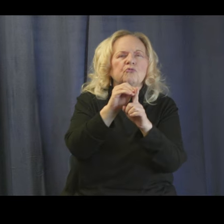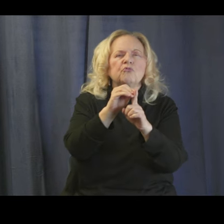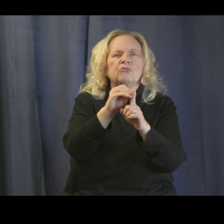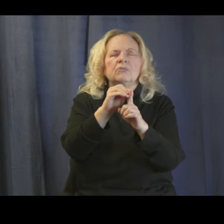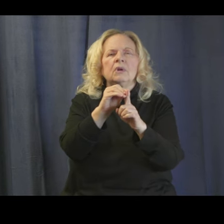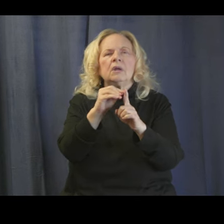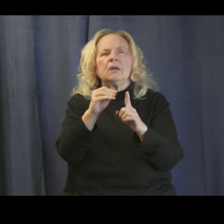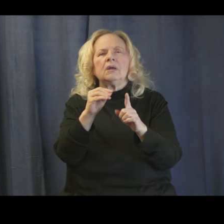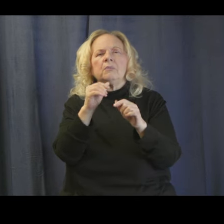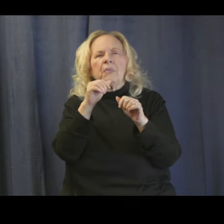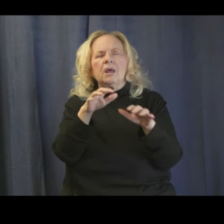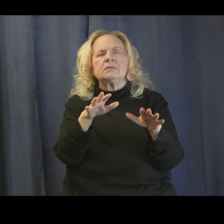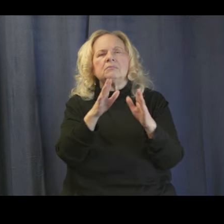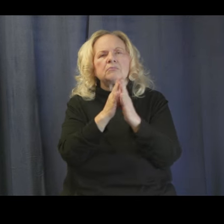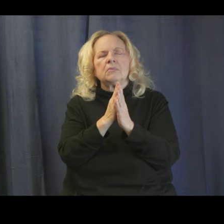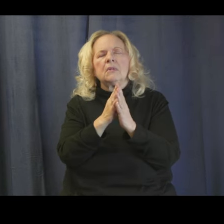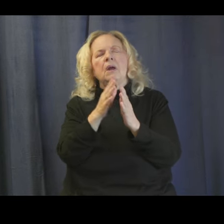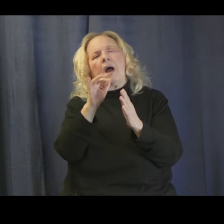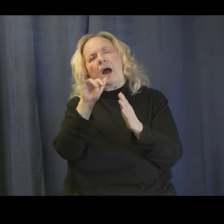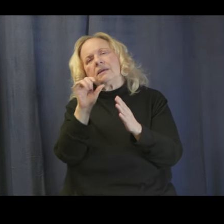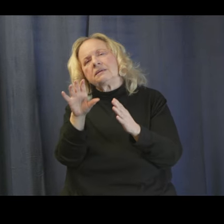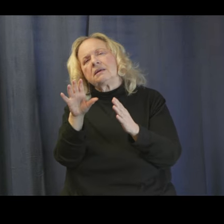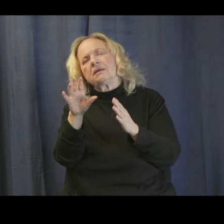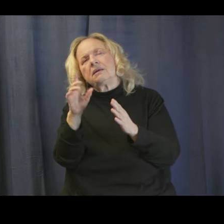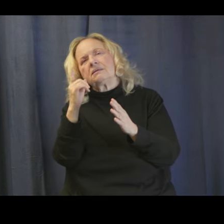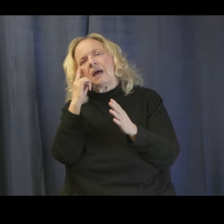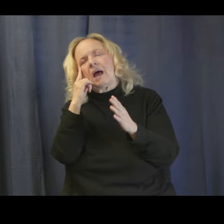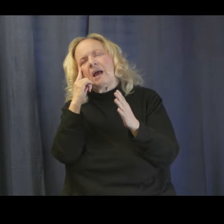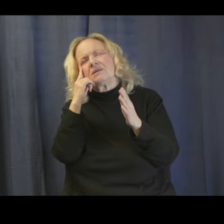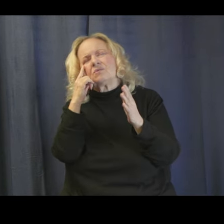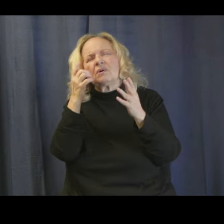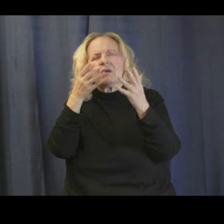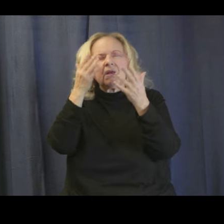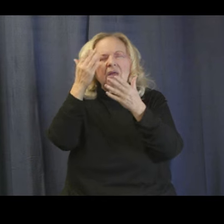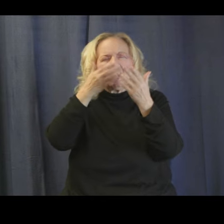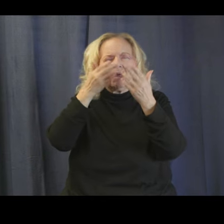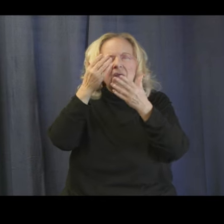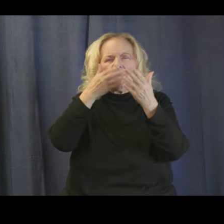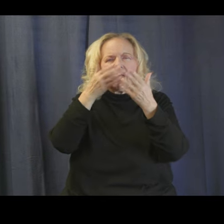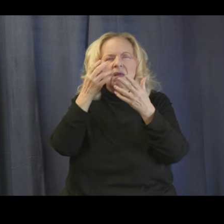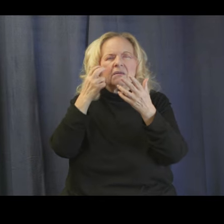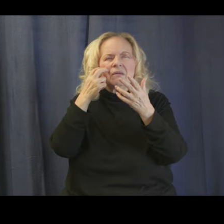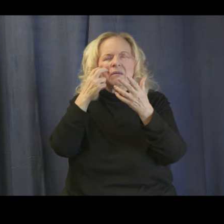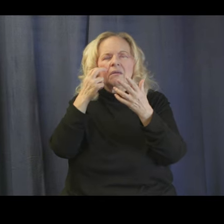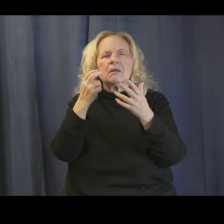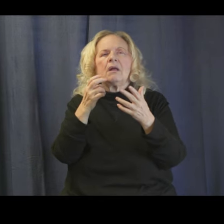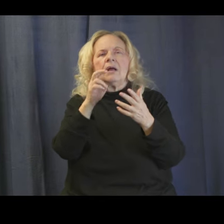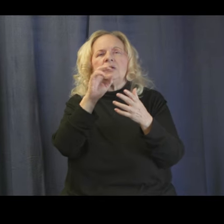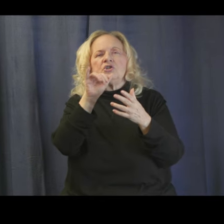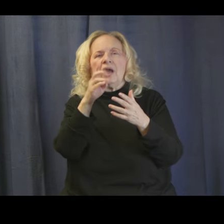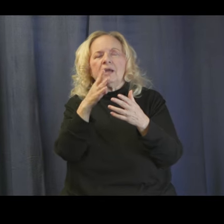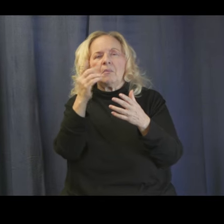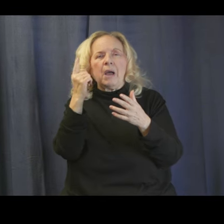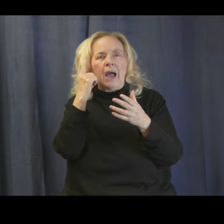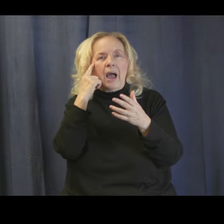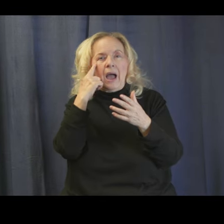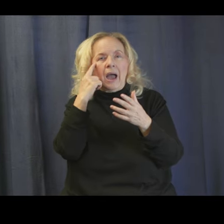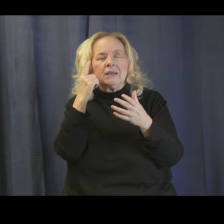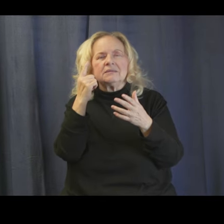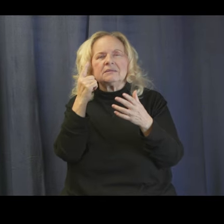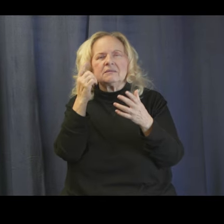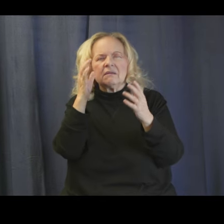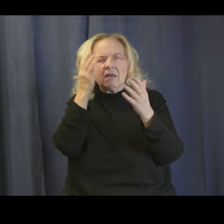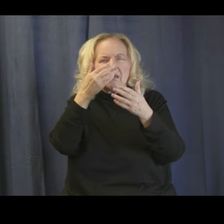embraced them. And so here we see Isaac, his eyes were dim. Well, guess what? Jacob's eyes